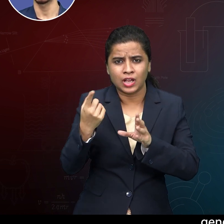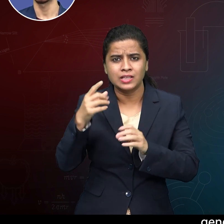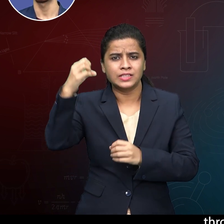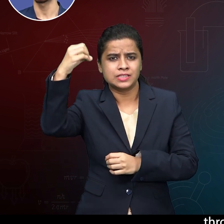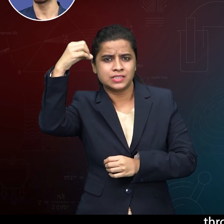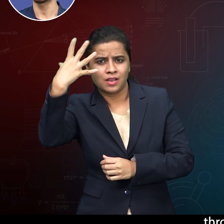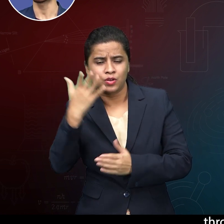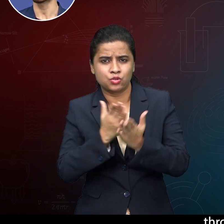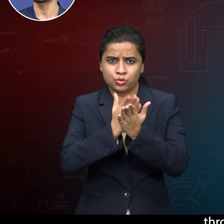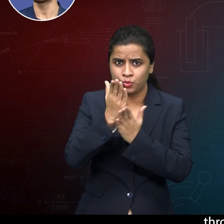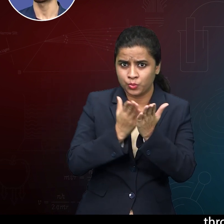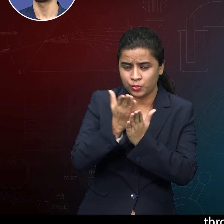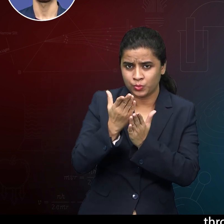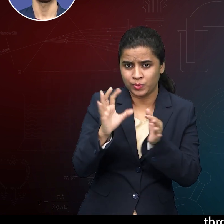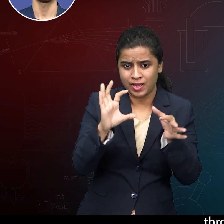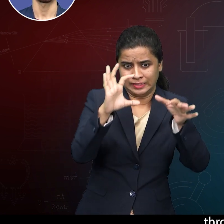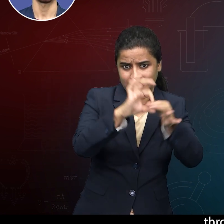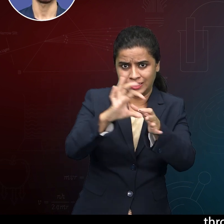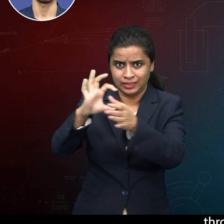current through a conductor?